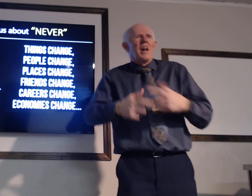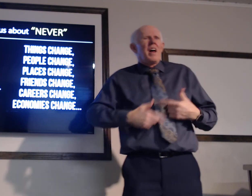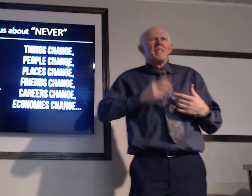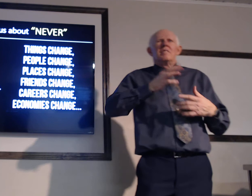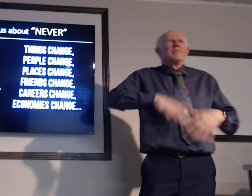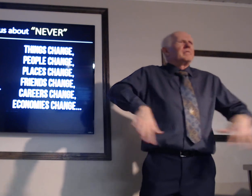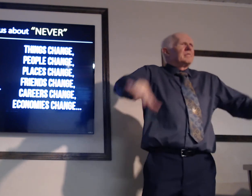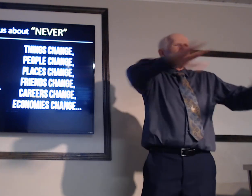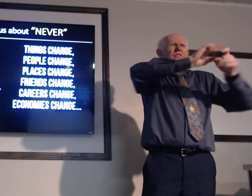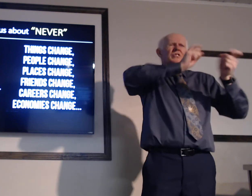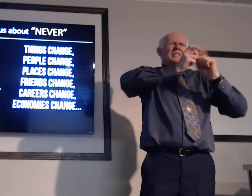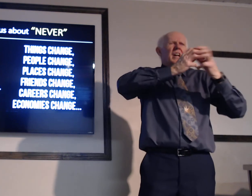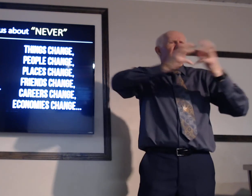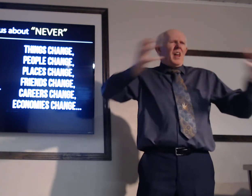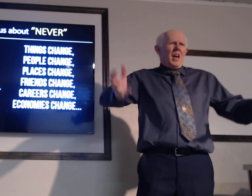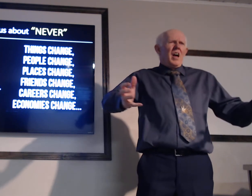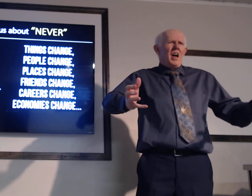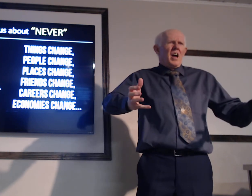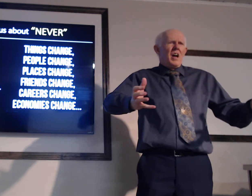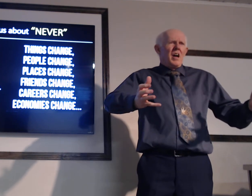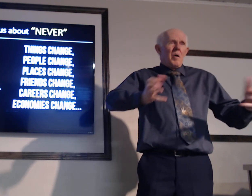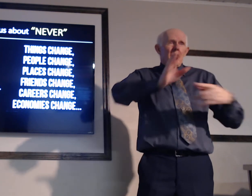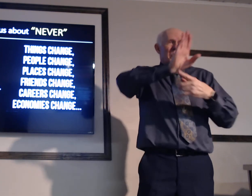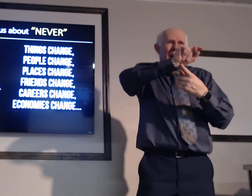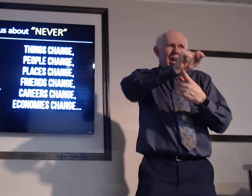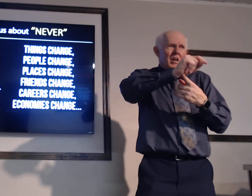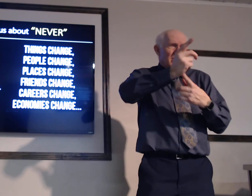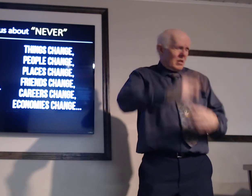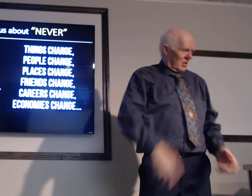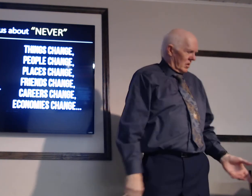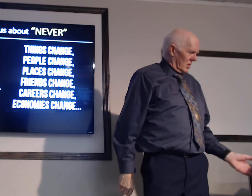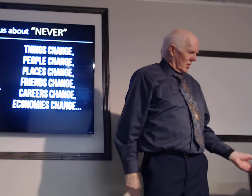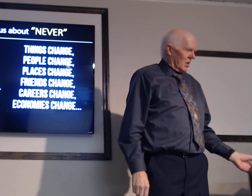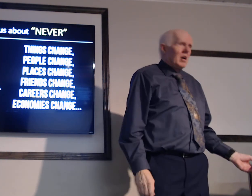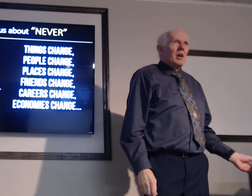changes. Economies change. But